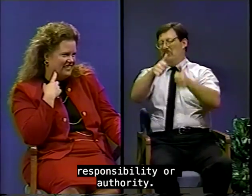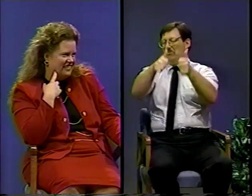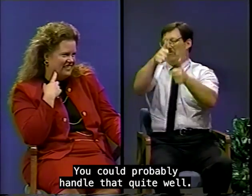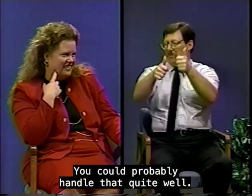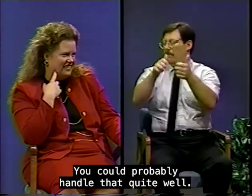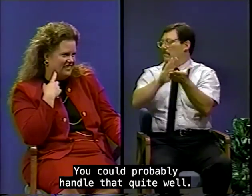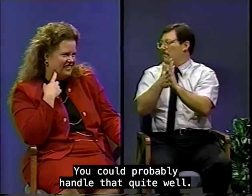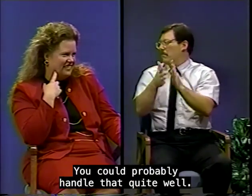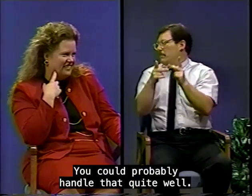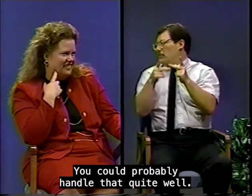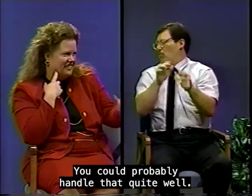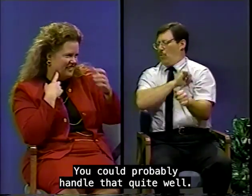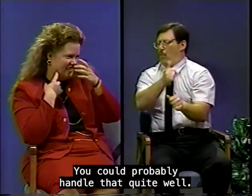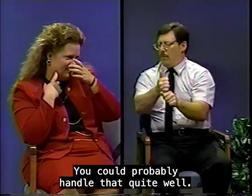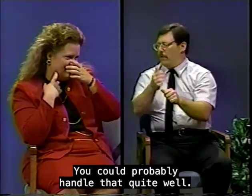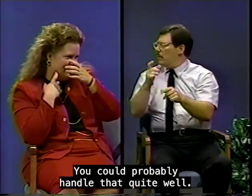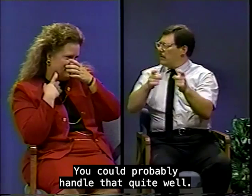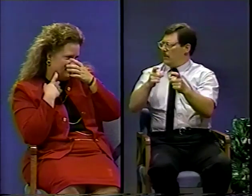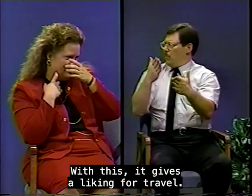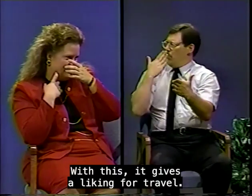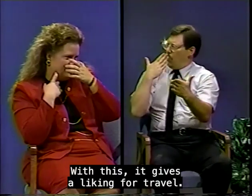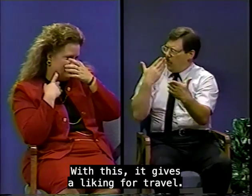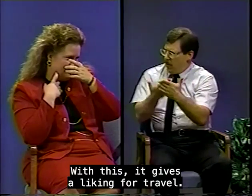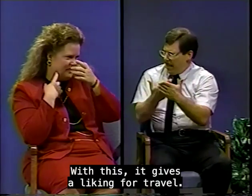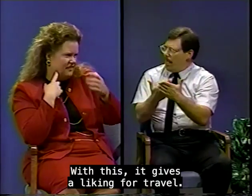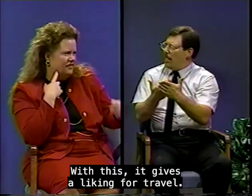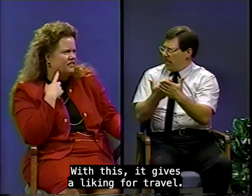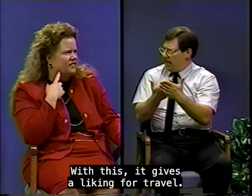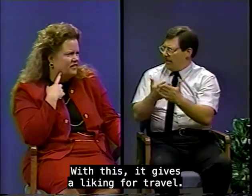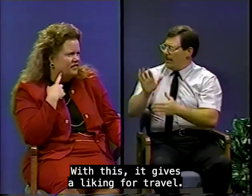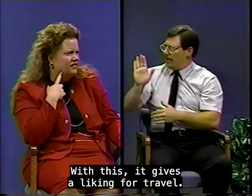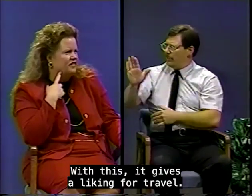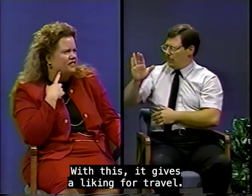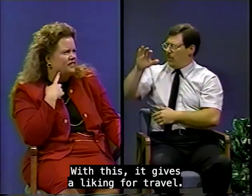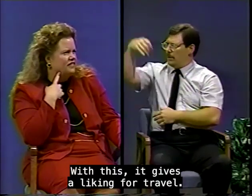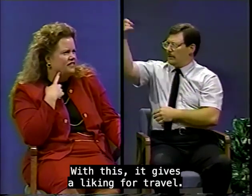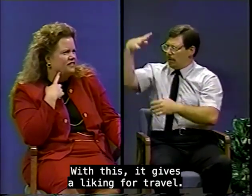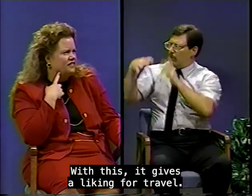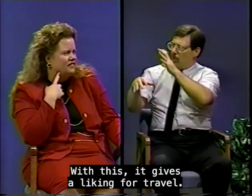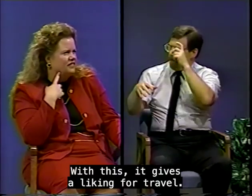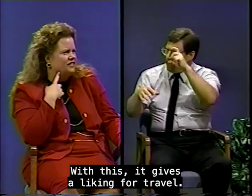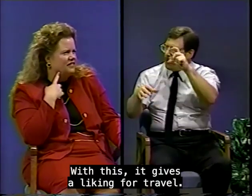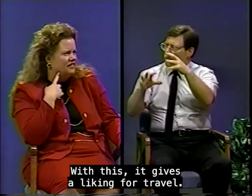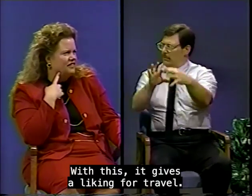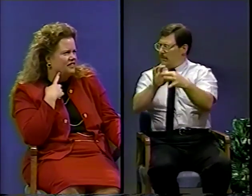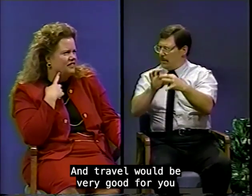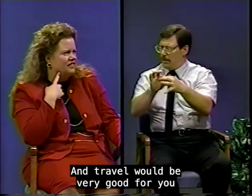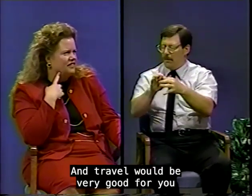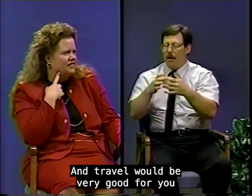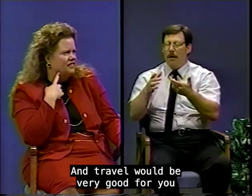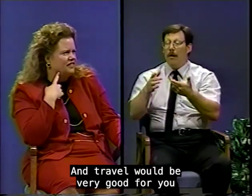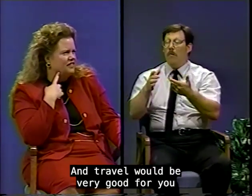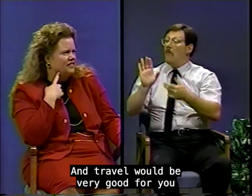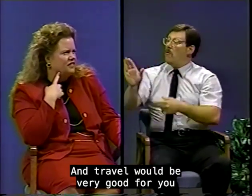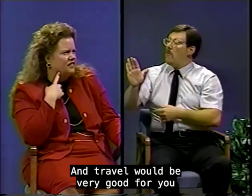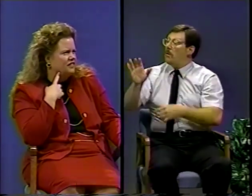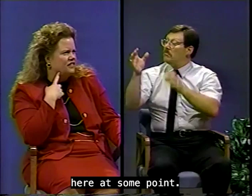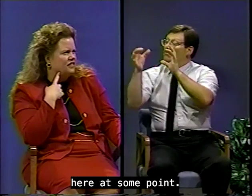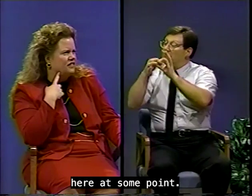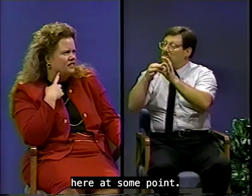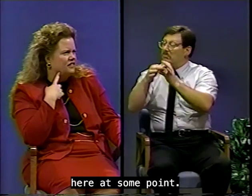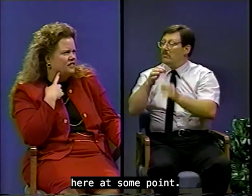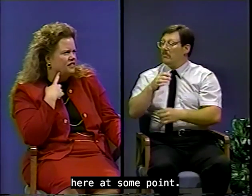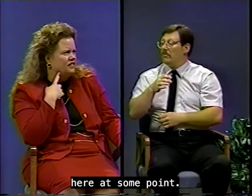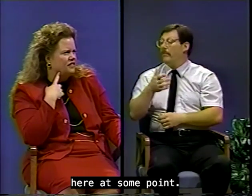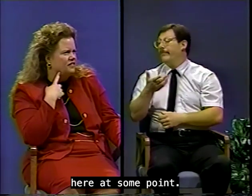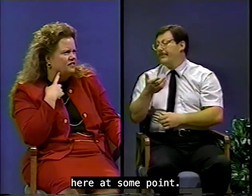authority. You could probably handle that quite well with this. It gives a liking for travel, and travel would be very good for you